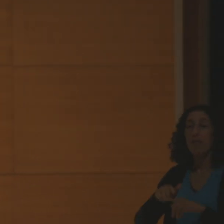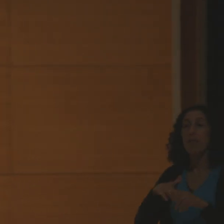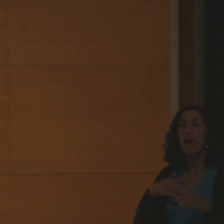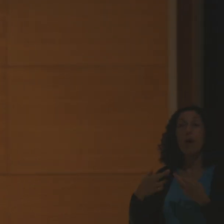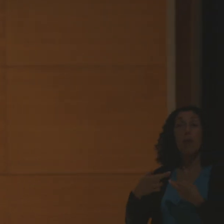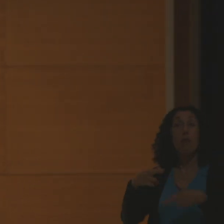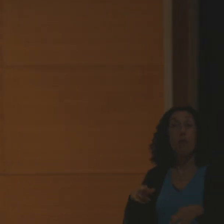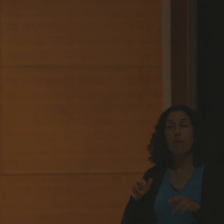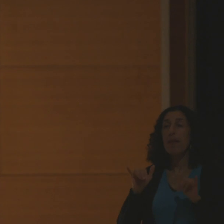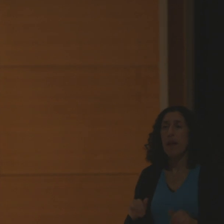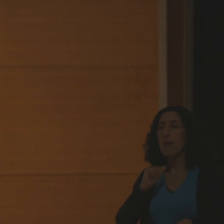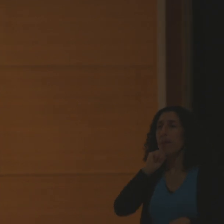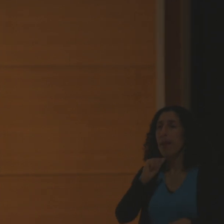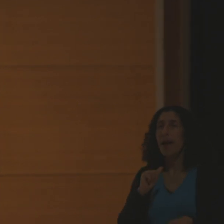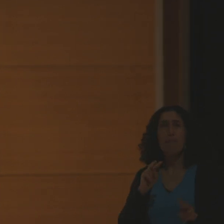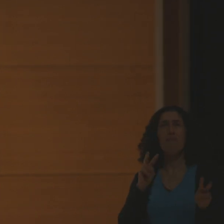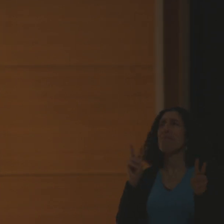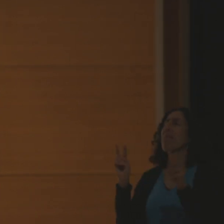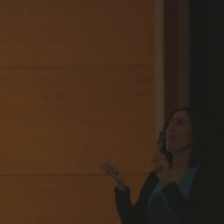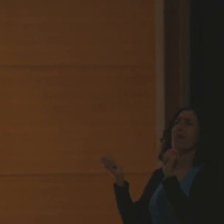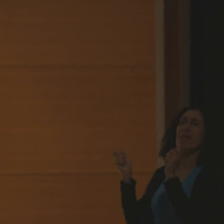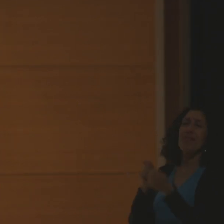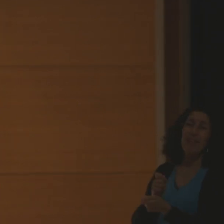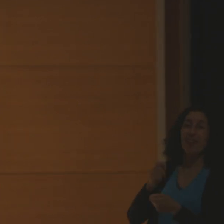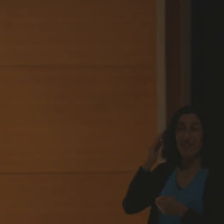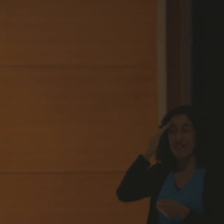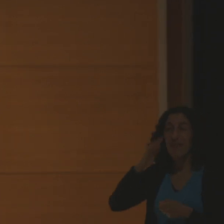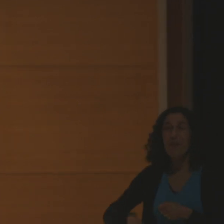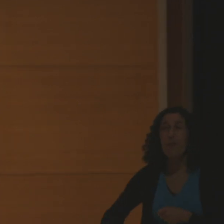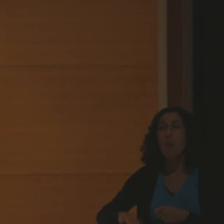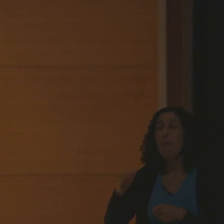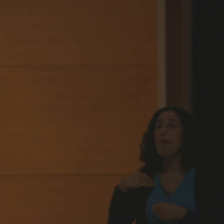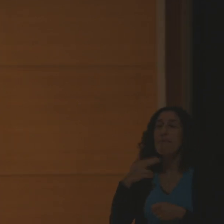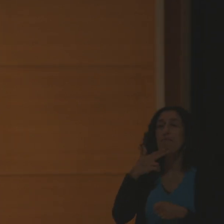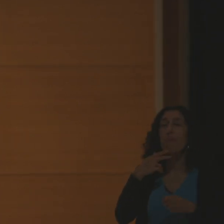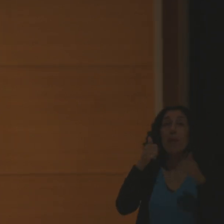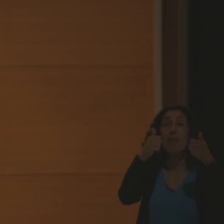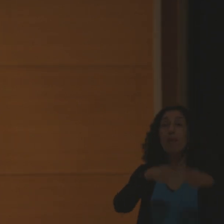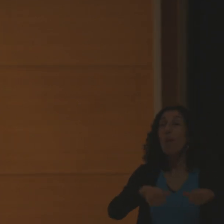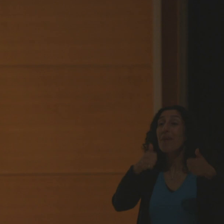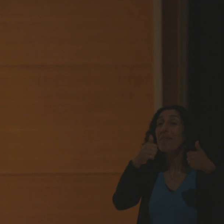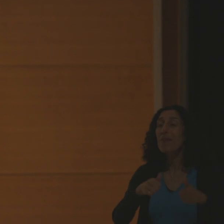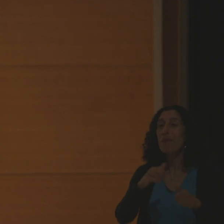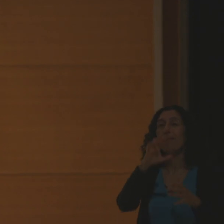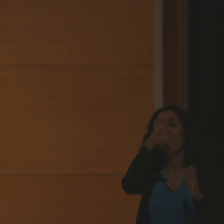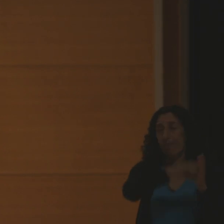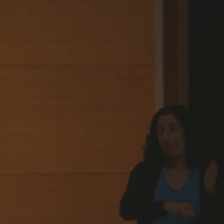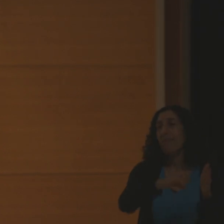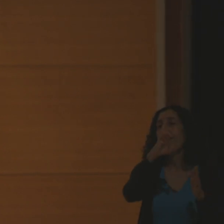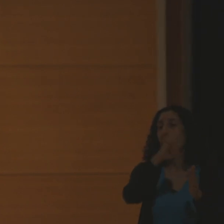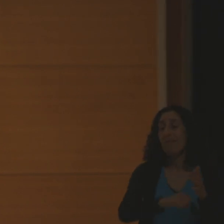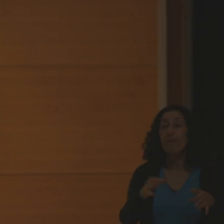some dramatic ways. Long gone were the soccer posters on the wall, and in their place were shelves of hundreds,